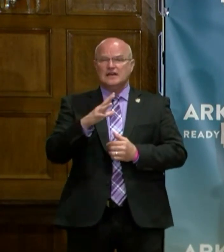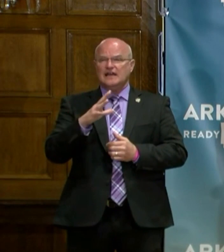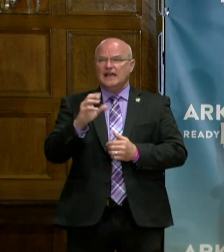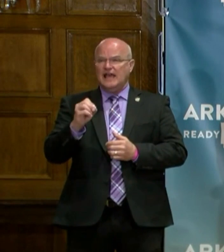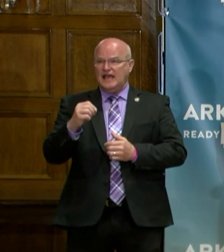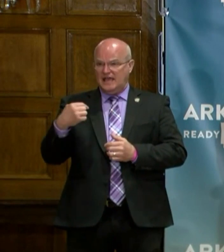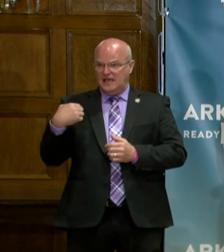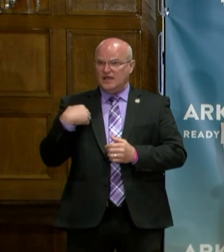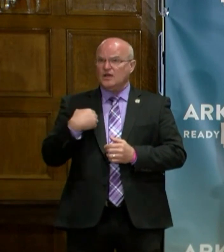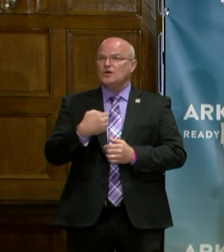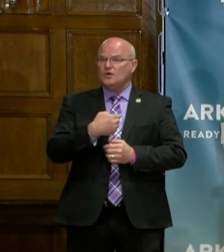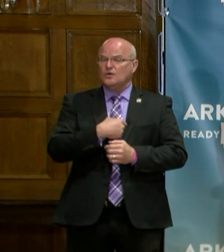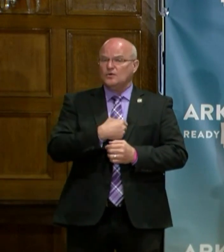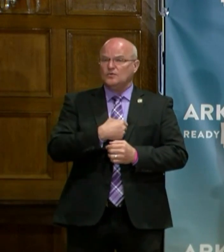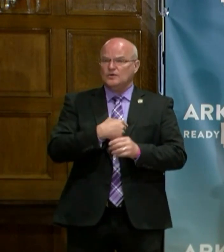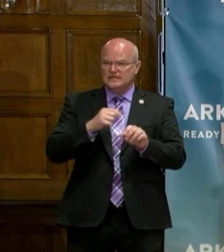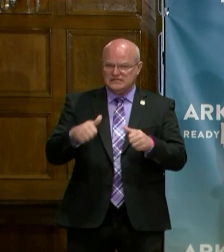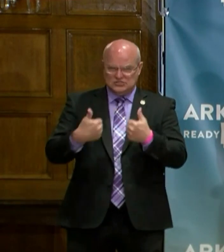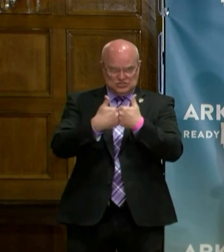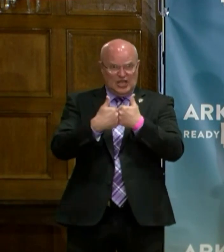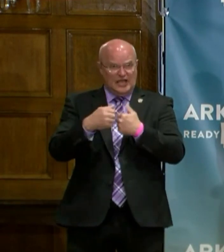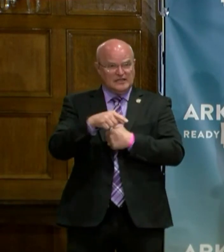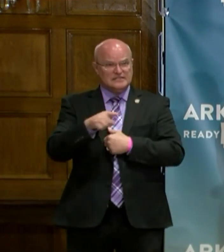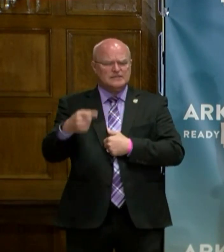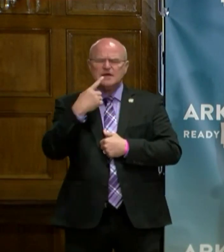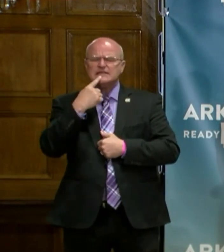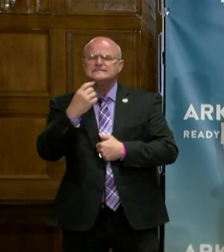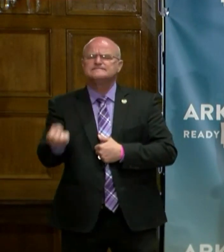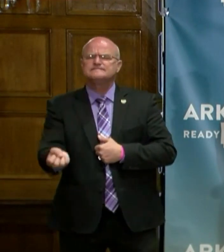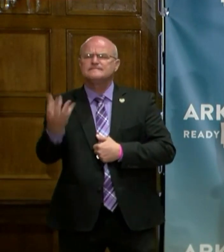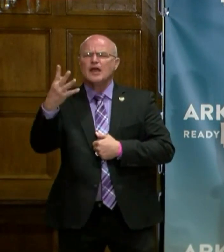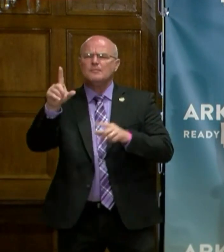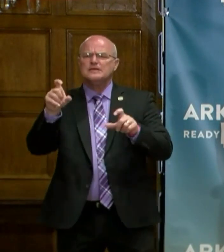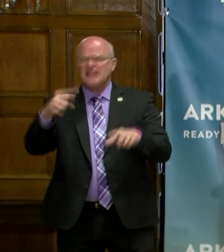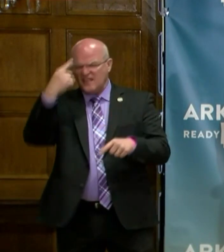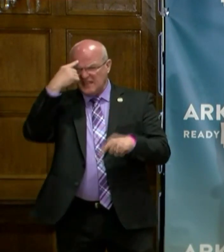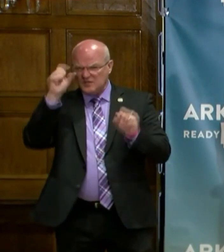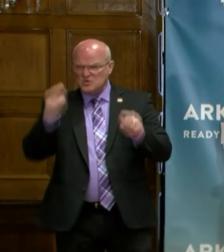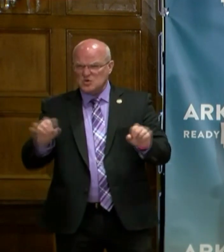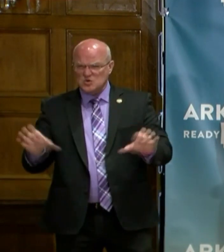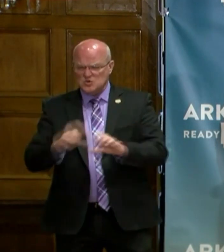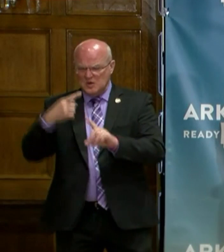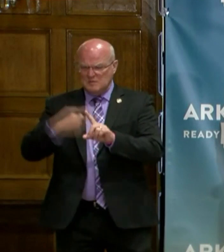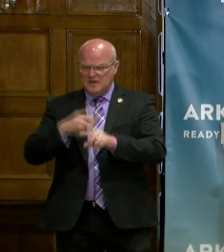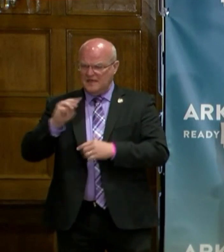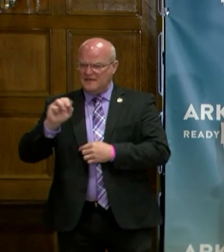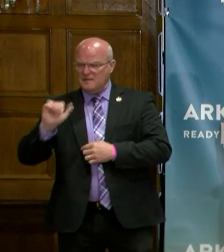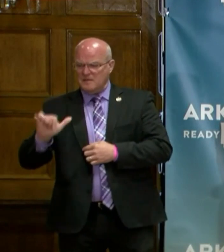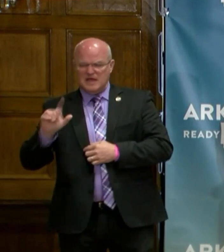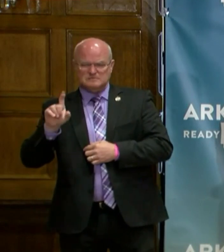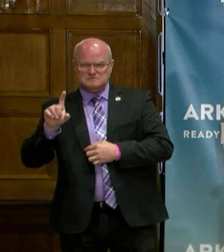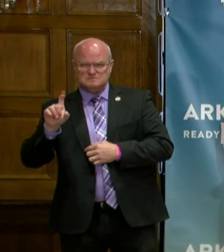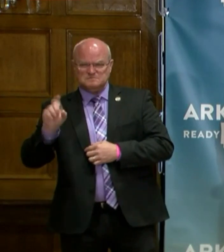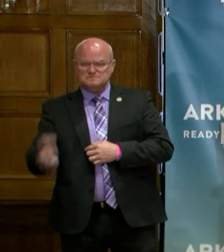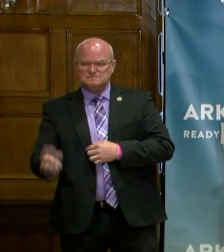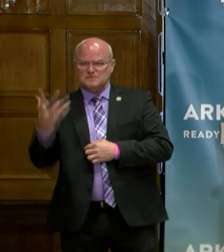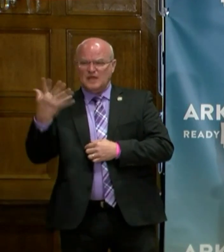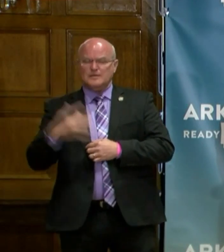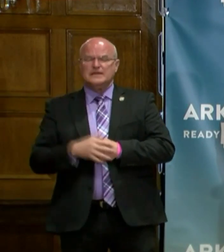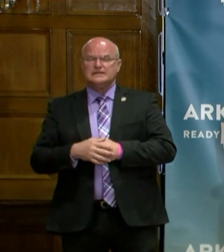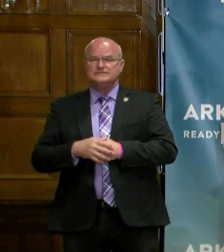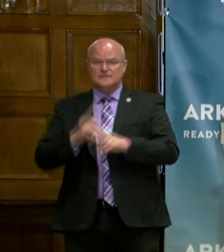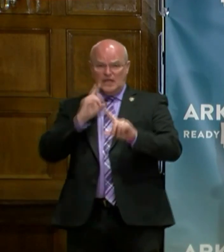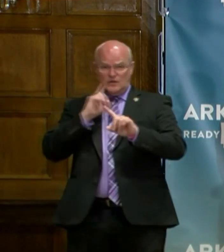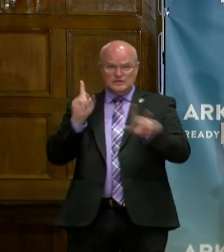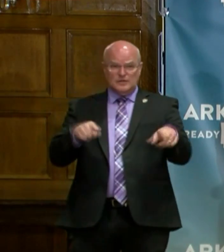and we challenged them, and I said, how many tests do you think that we could do in the month of May? And their response